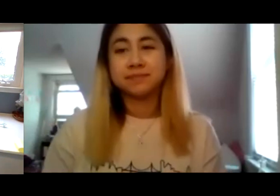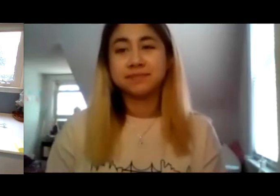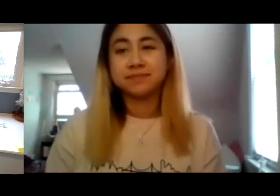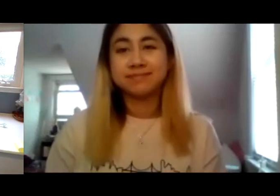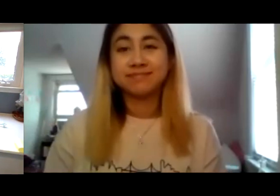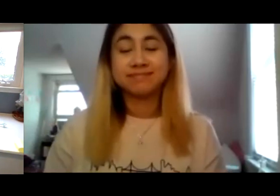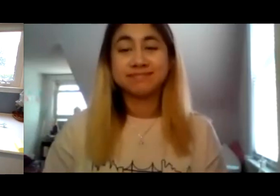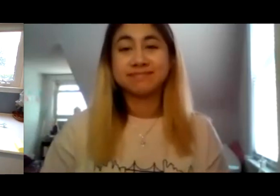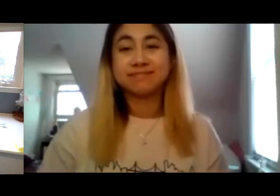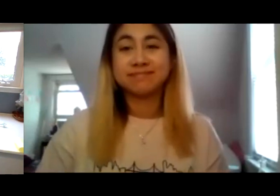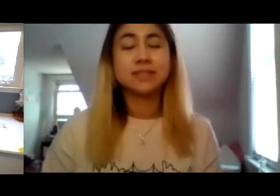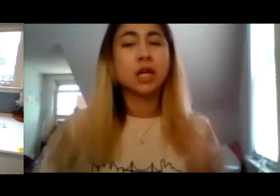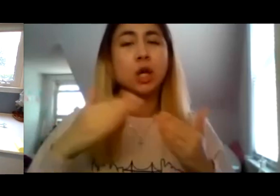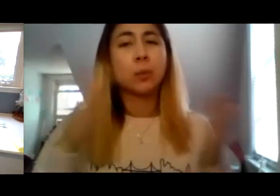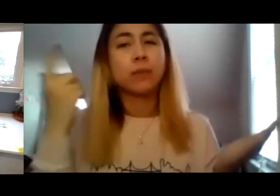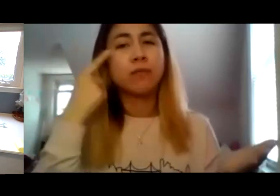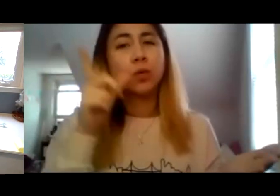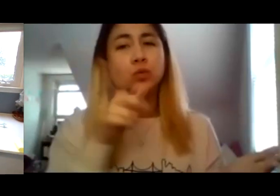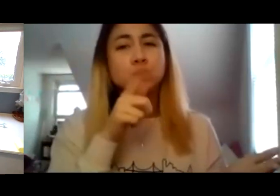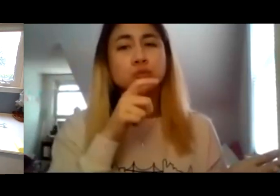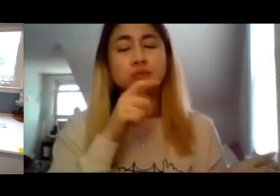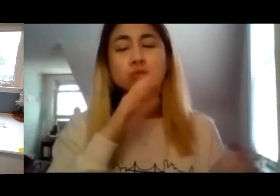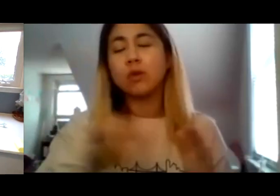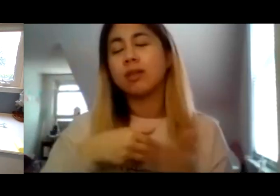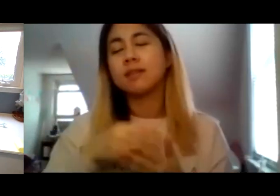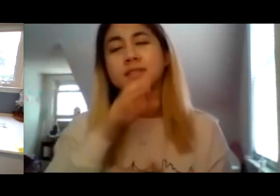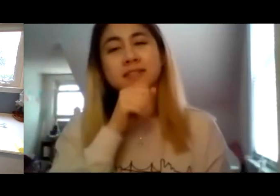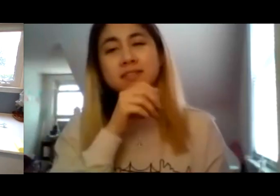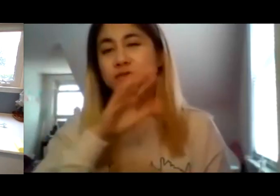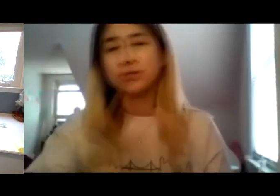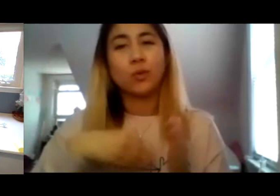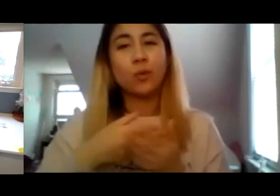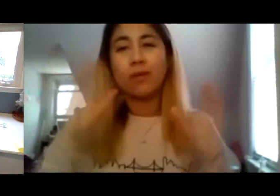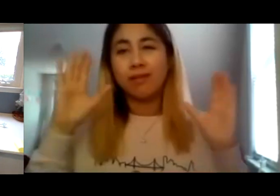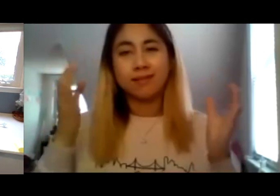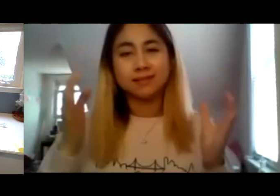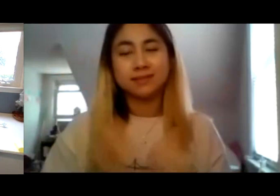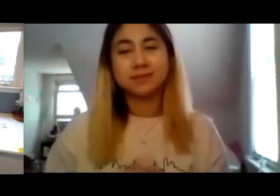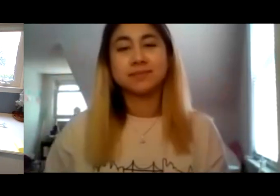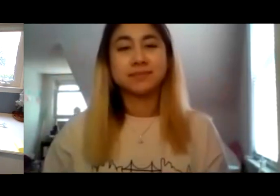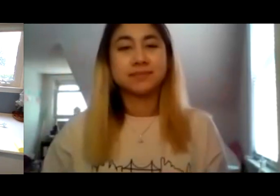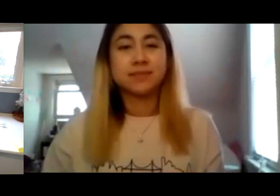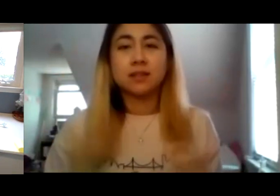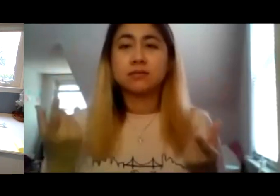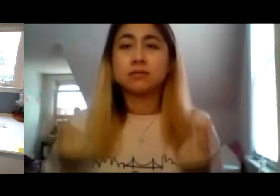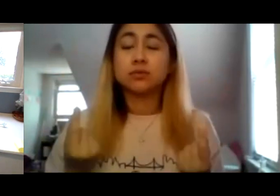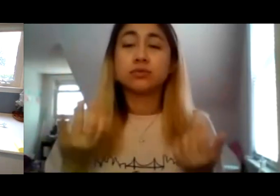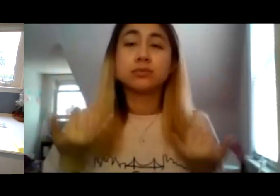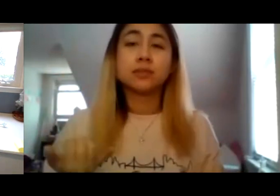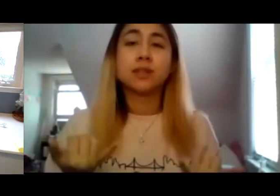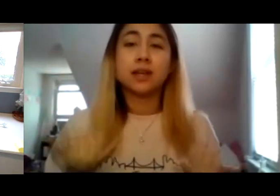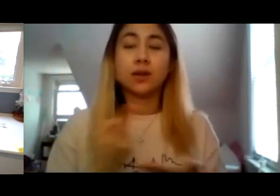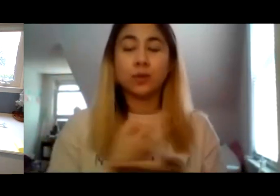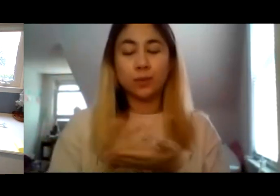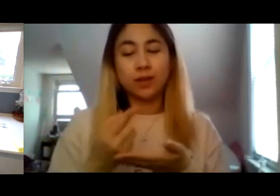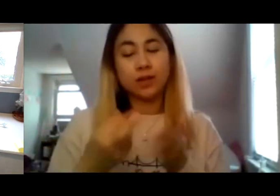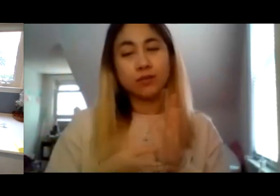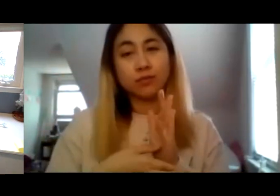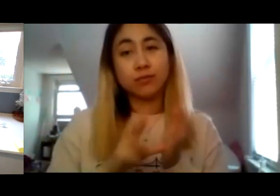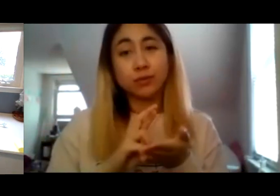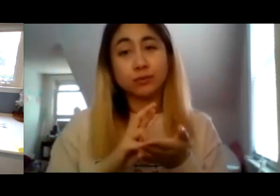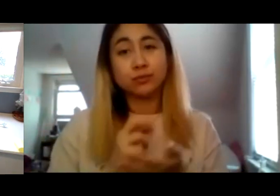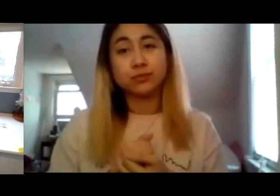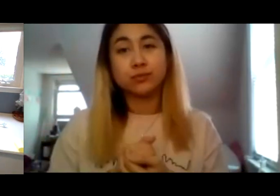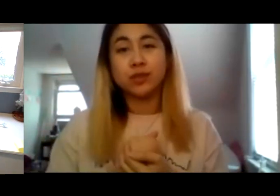Okay, this is open to all ages, all classes. All right, so all we're going to do today is just a weekly review